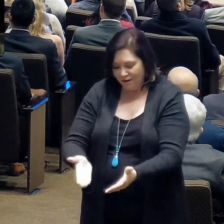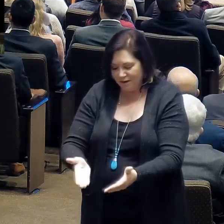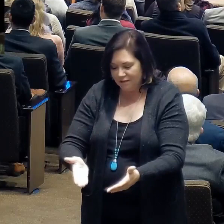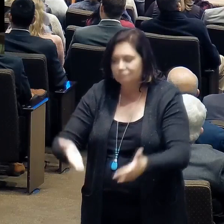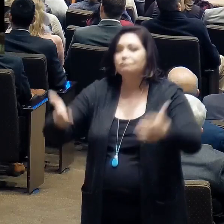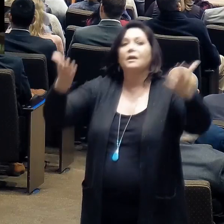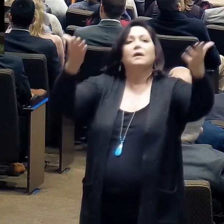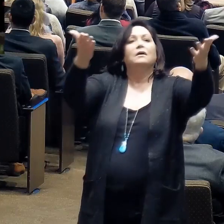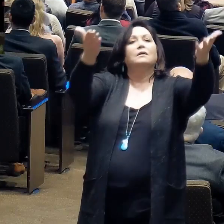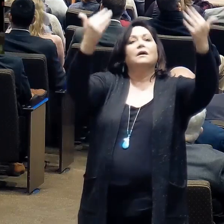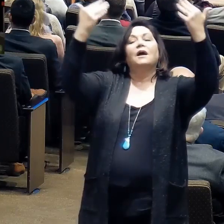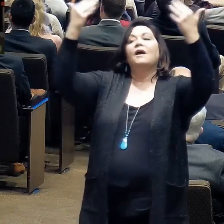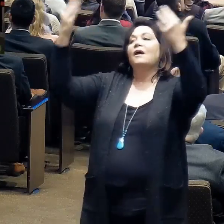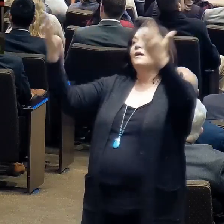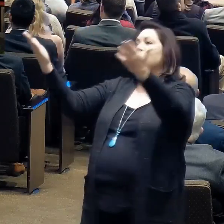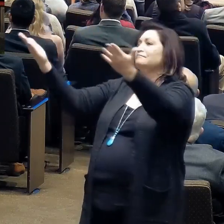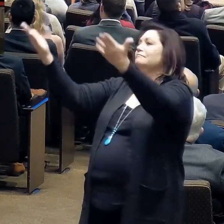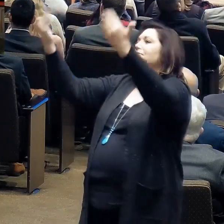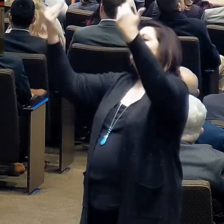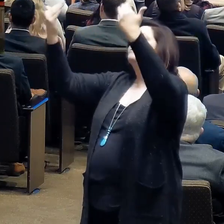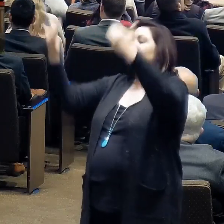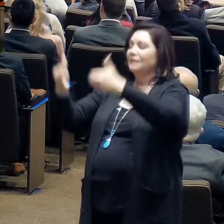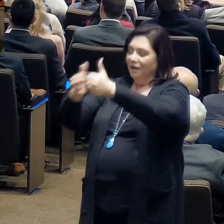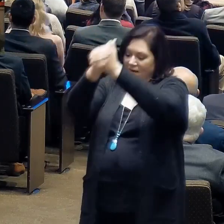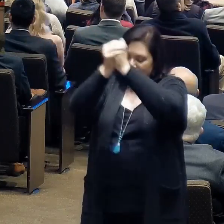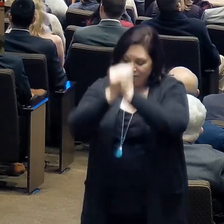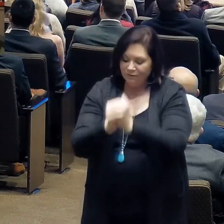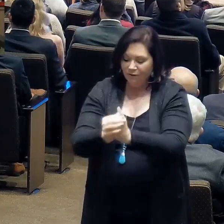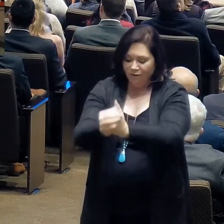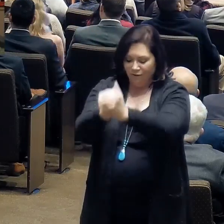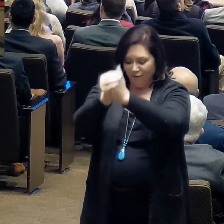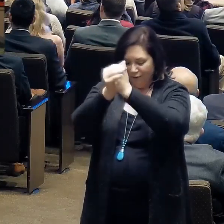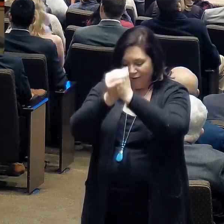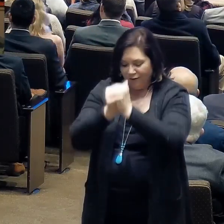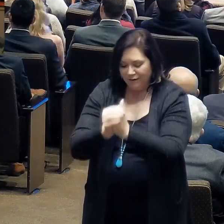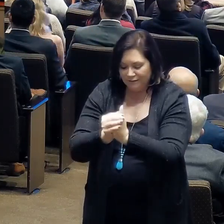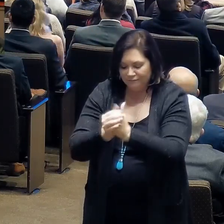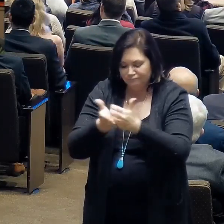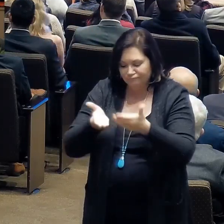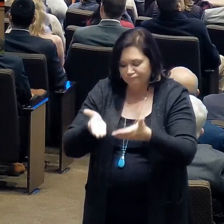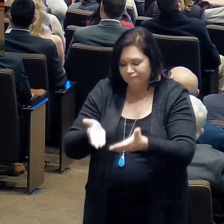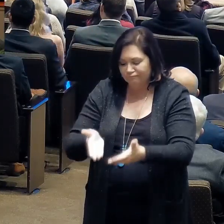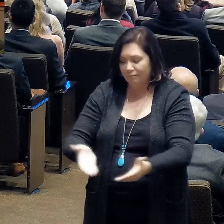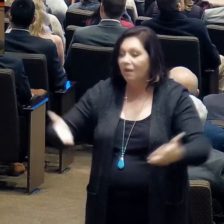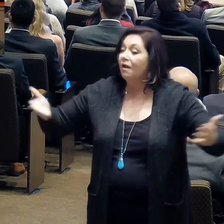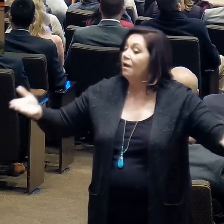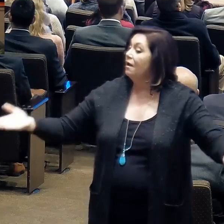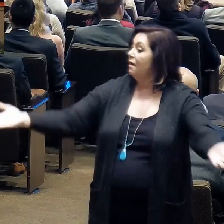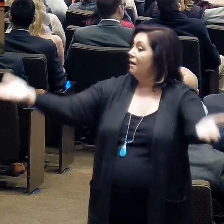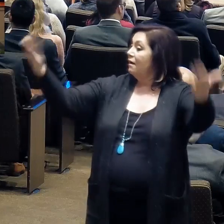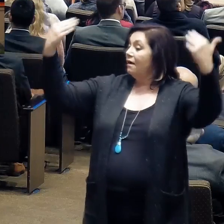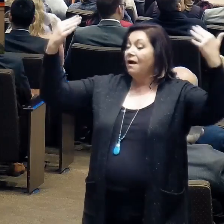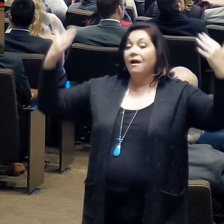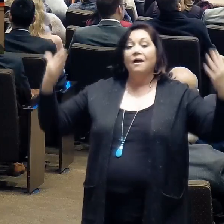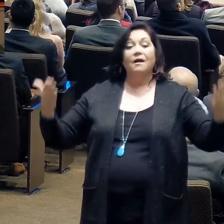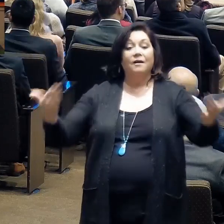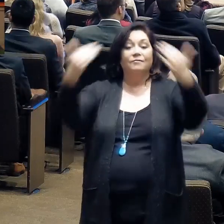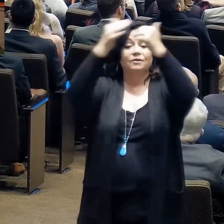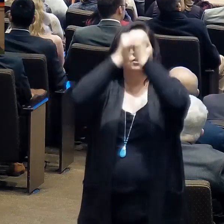O come, let us adore him. O come, let us